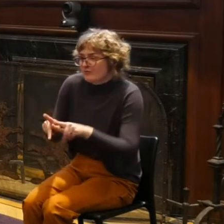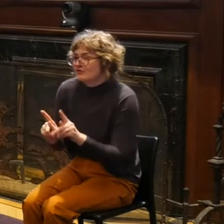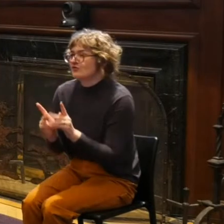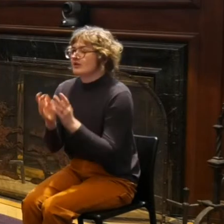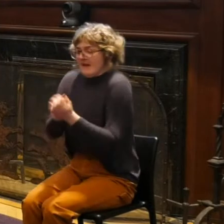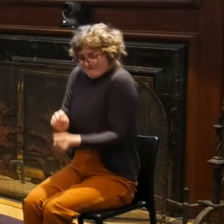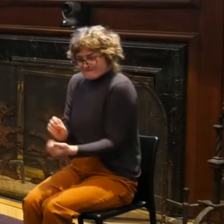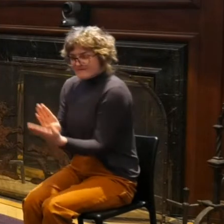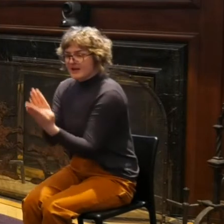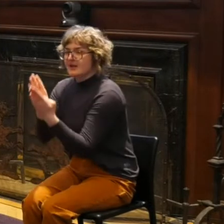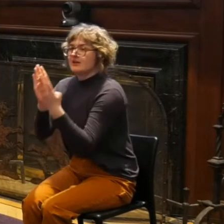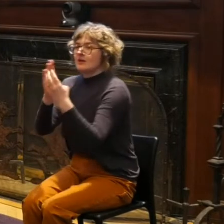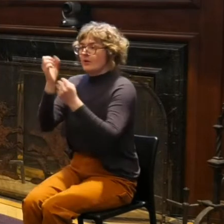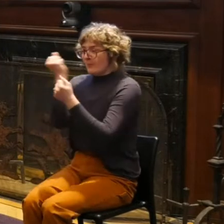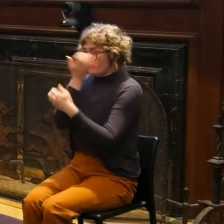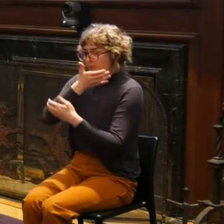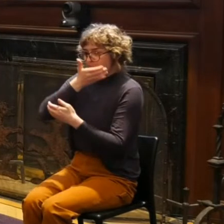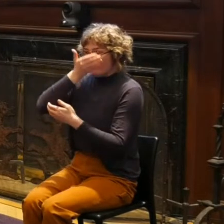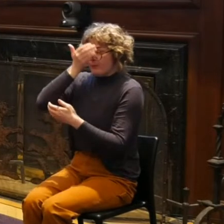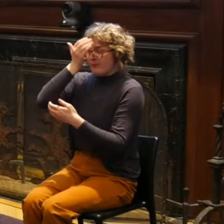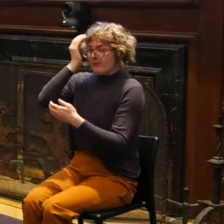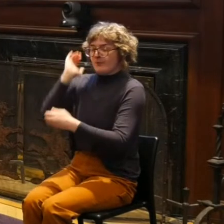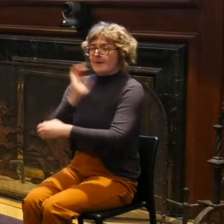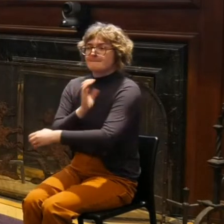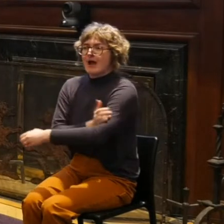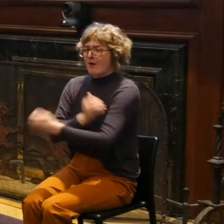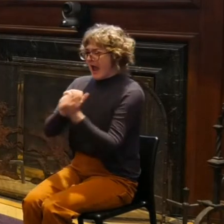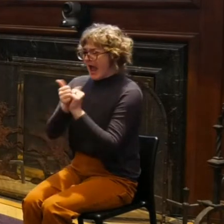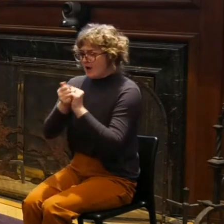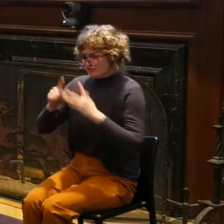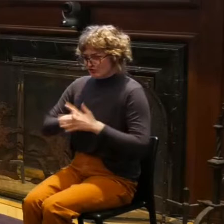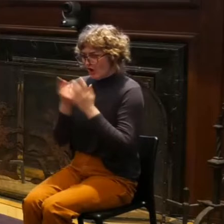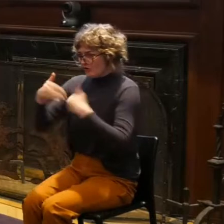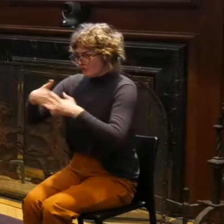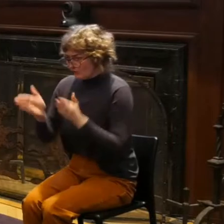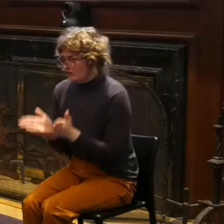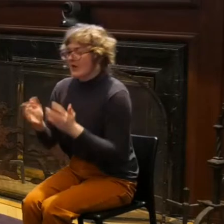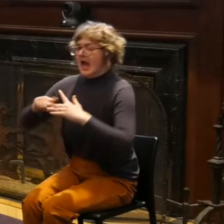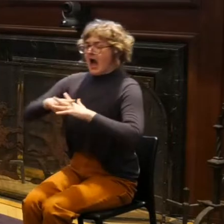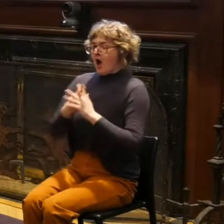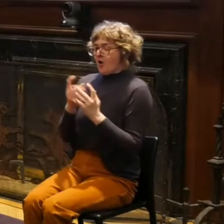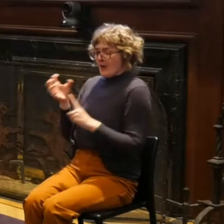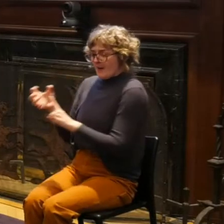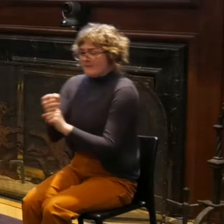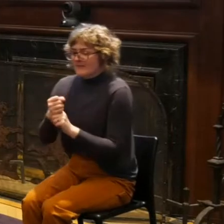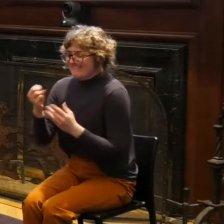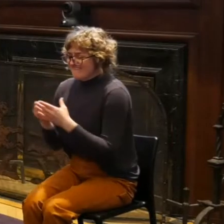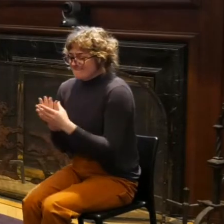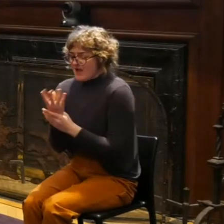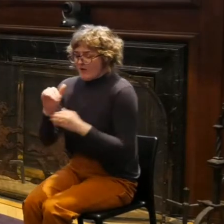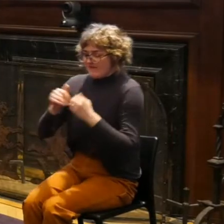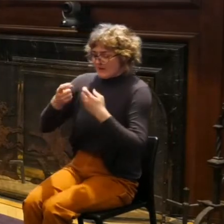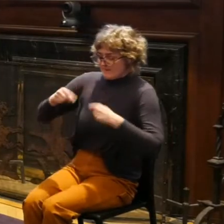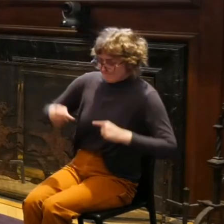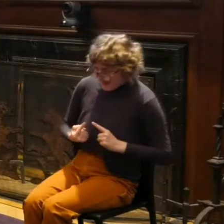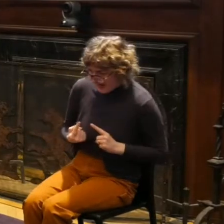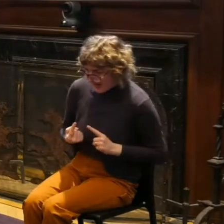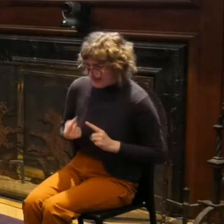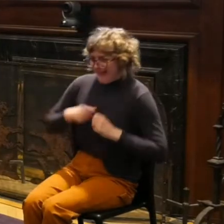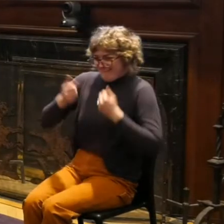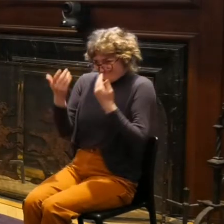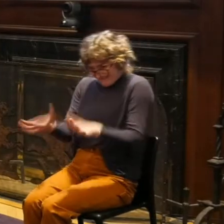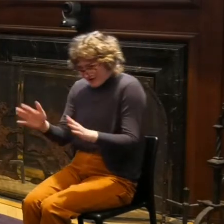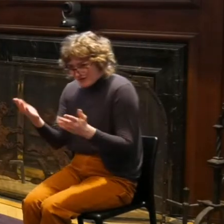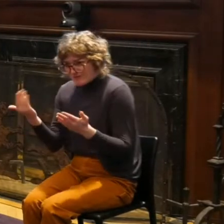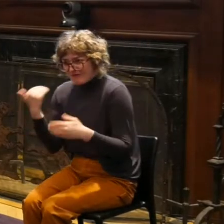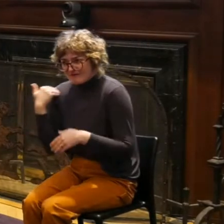its lidless unmasking power. So how to be in a room, how to grasp at the flower after pain. I have done this